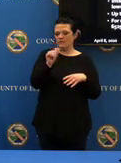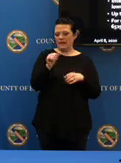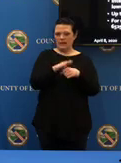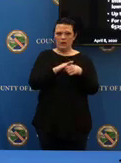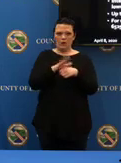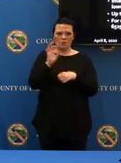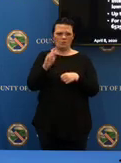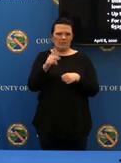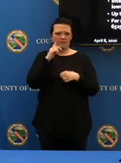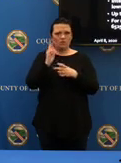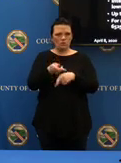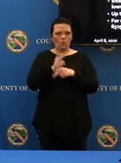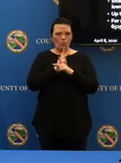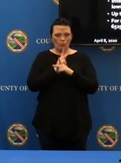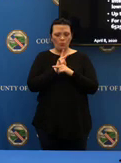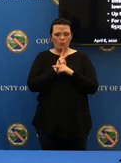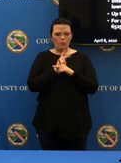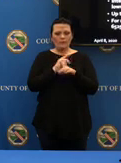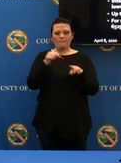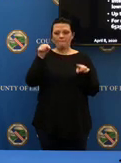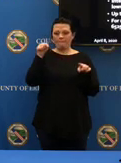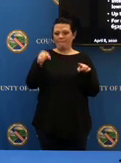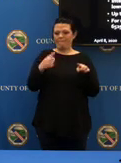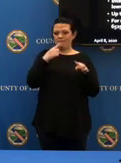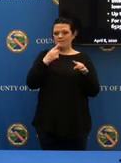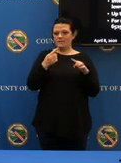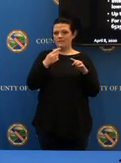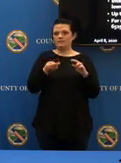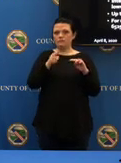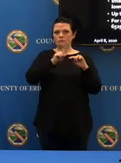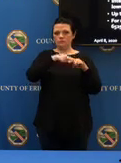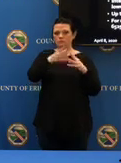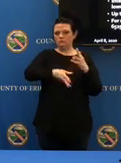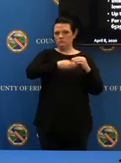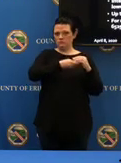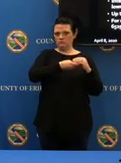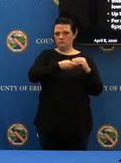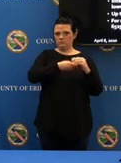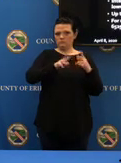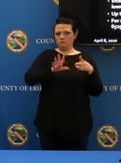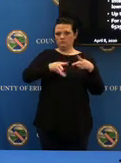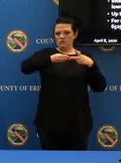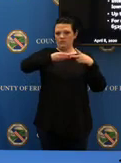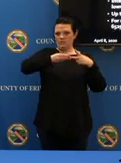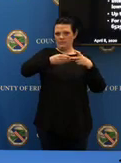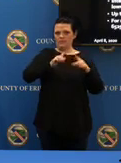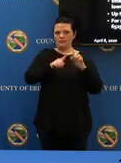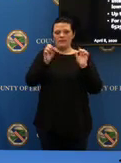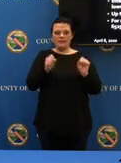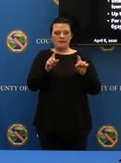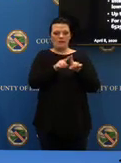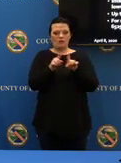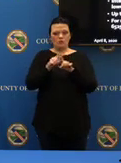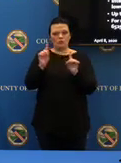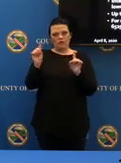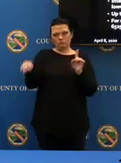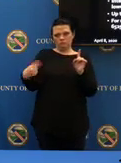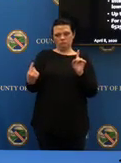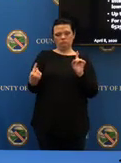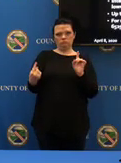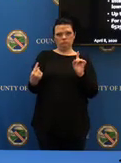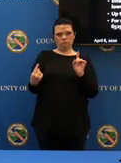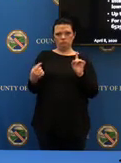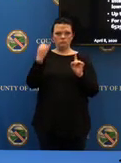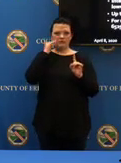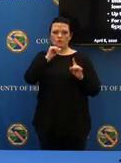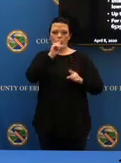bank for loans. This is in addition to, it supplements, but it can also be freestanding if you are not and